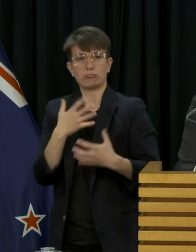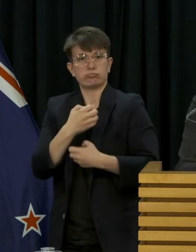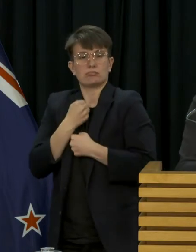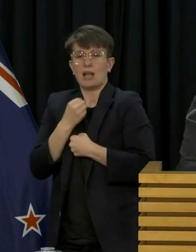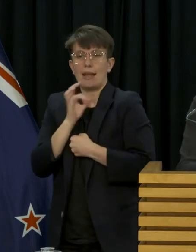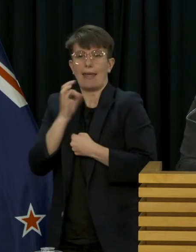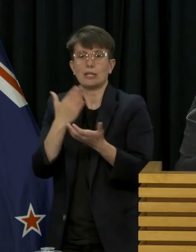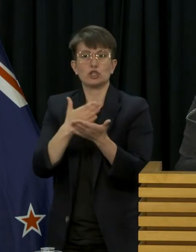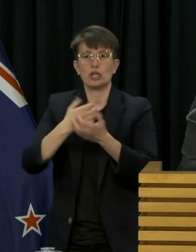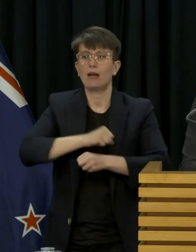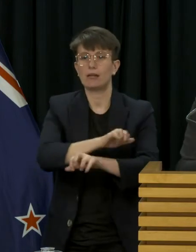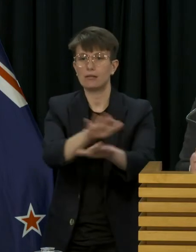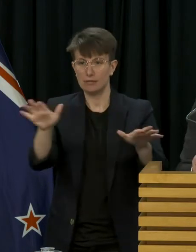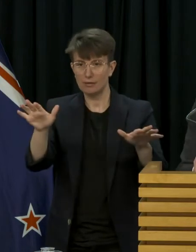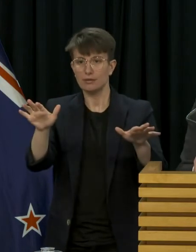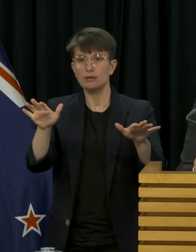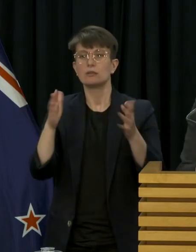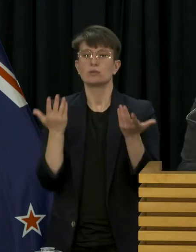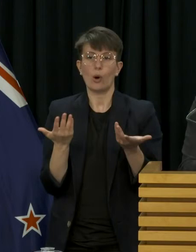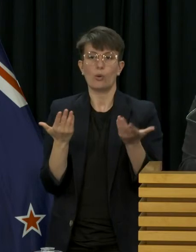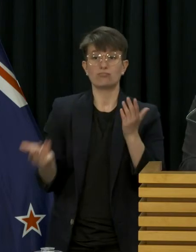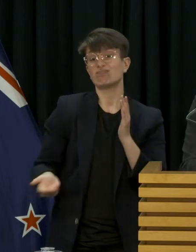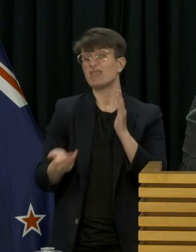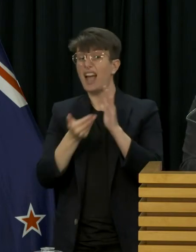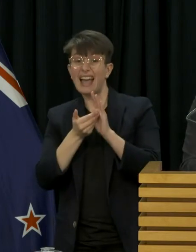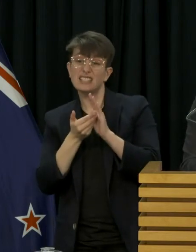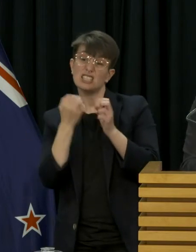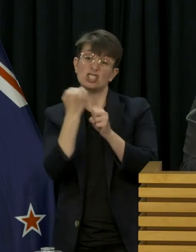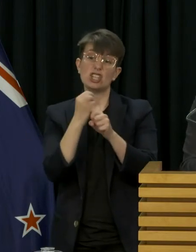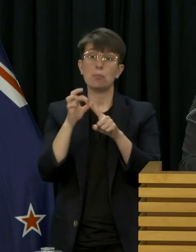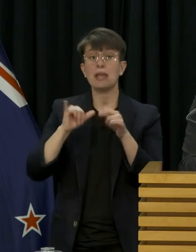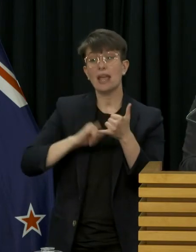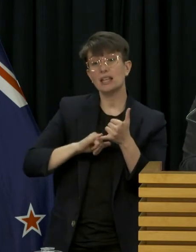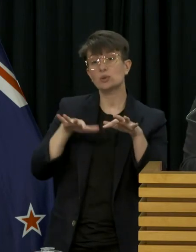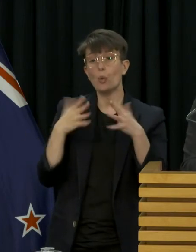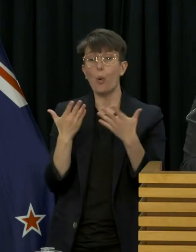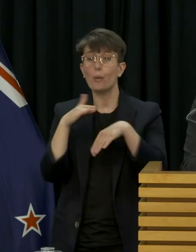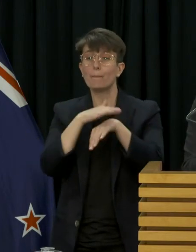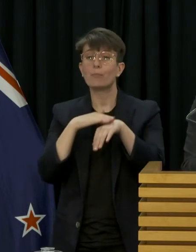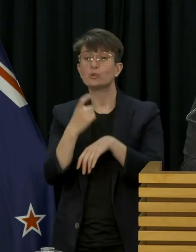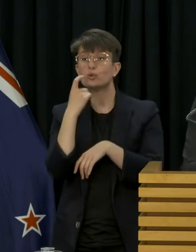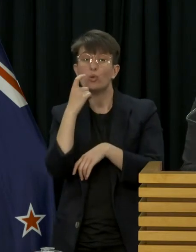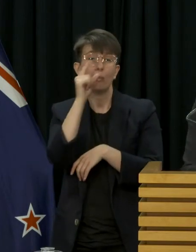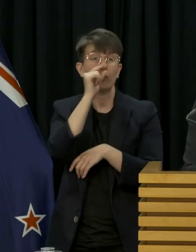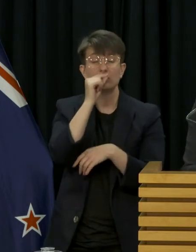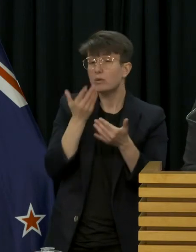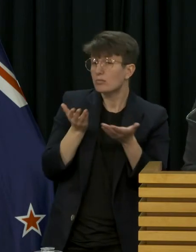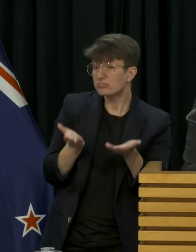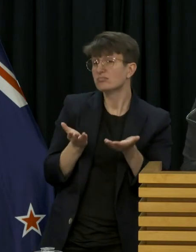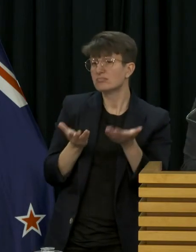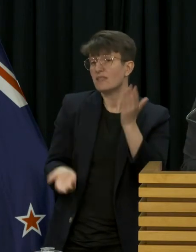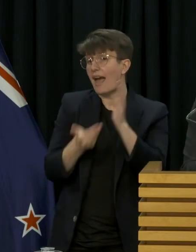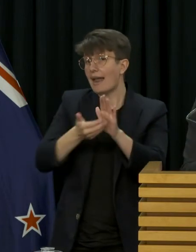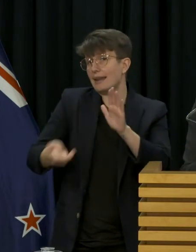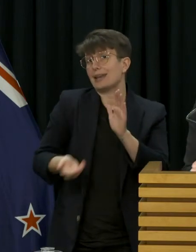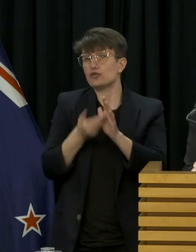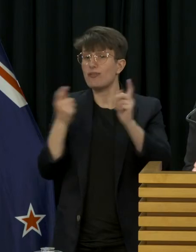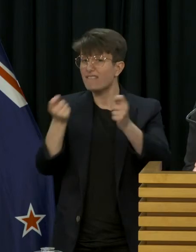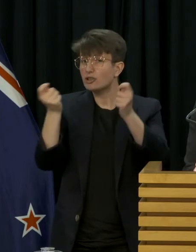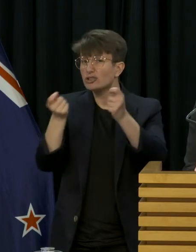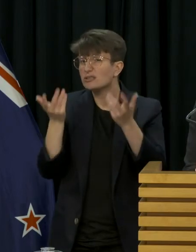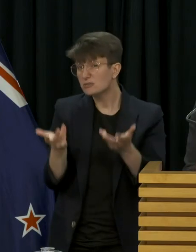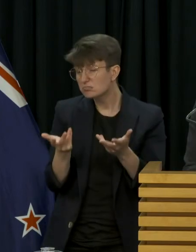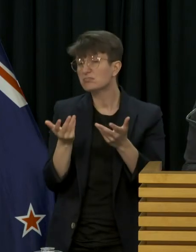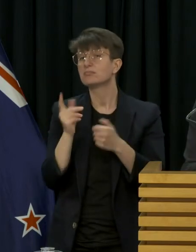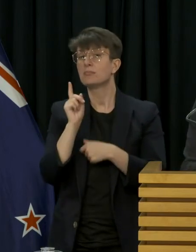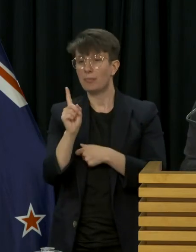and Bluetooth, potentially adding that functionality. But we've got some interesting and challenging privacy issues that we need to work through before we would roll anything